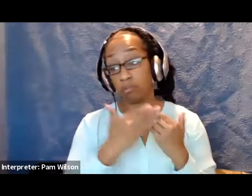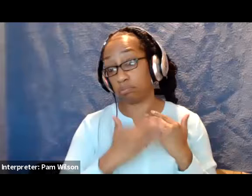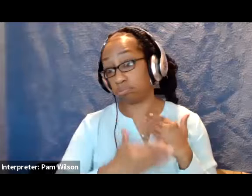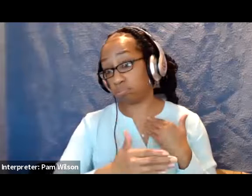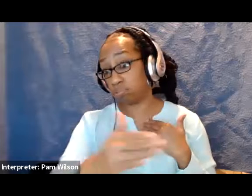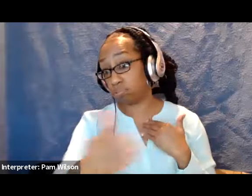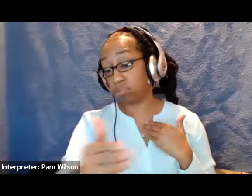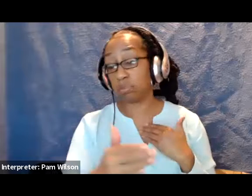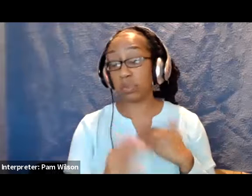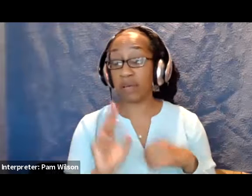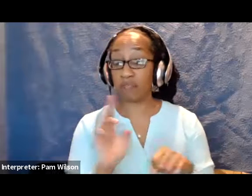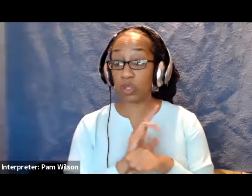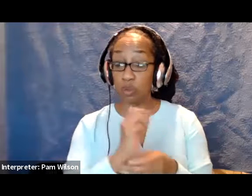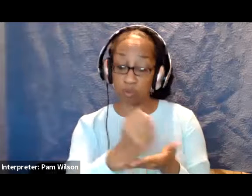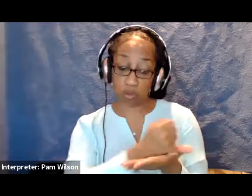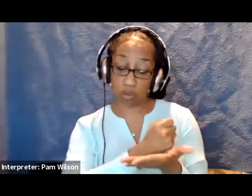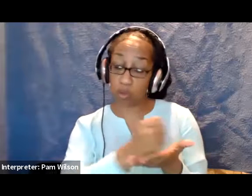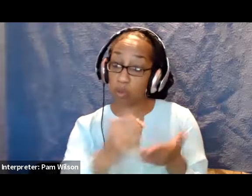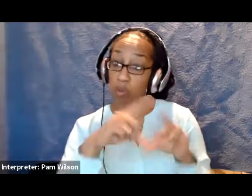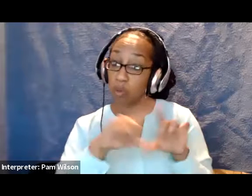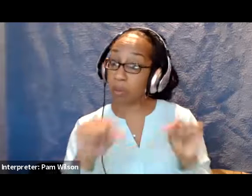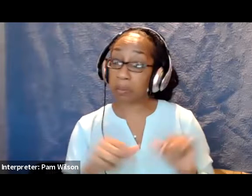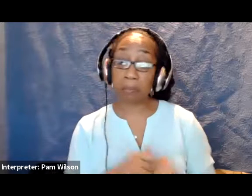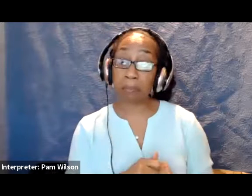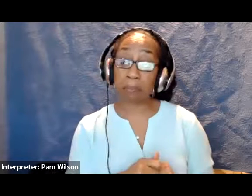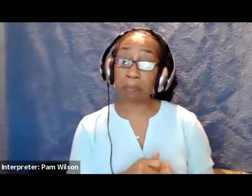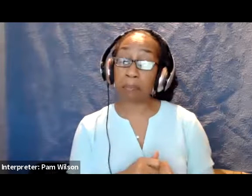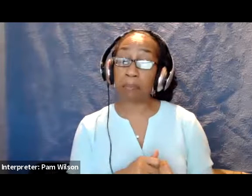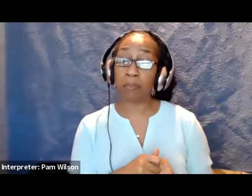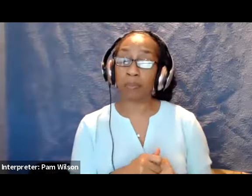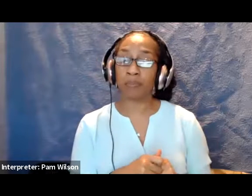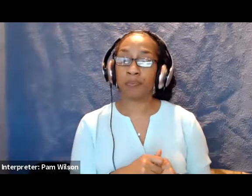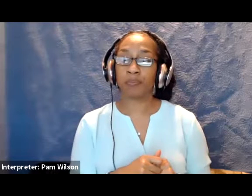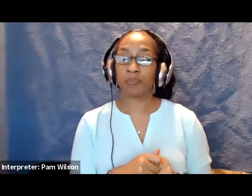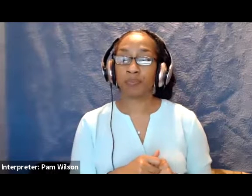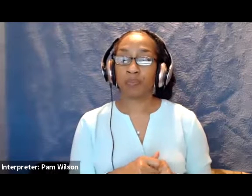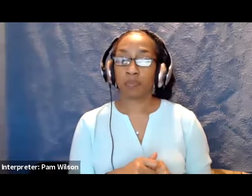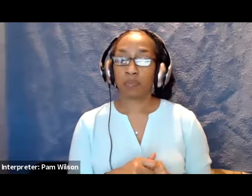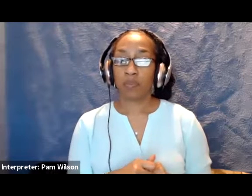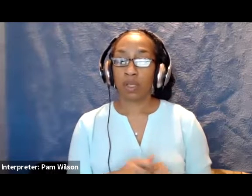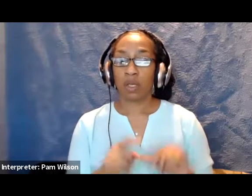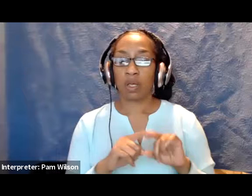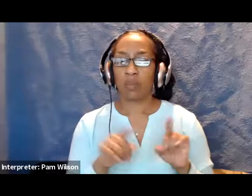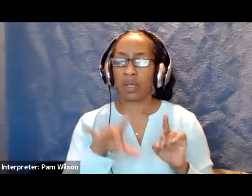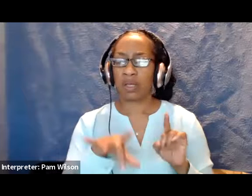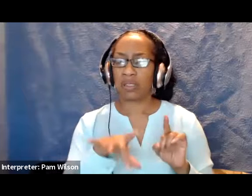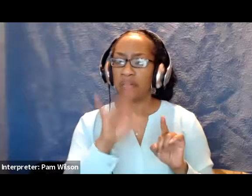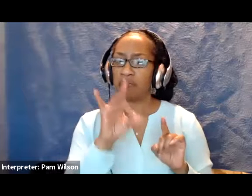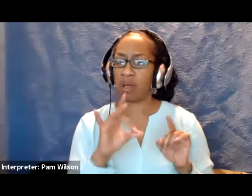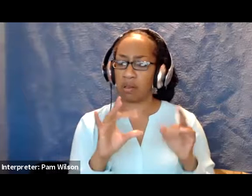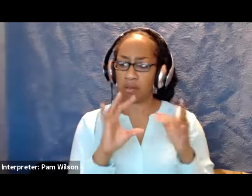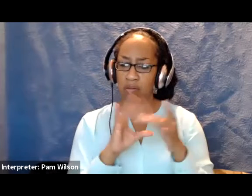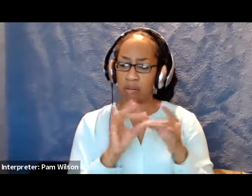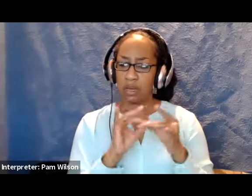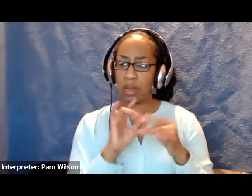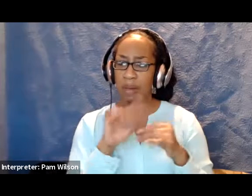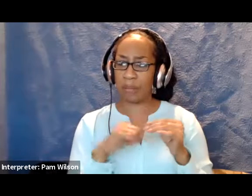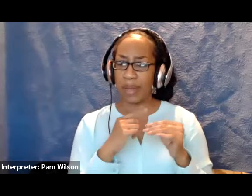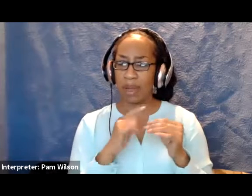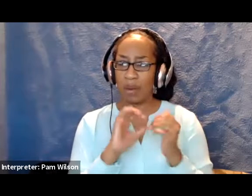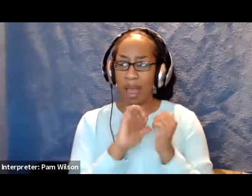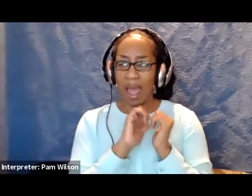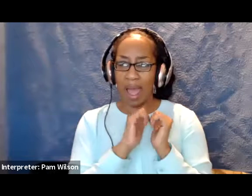card. All right. Now, I did find this article on how to get around the 40-minute